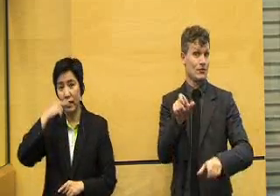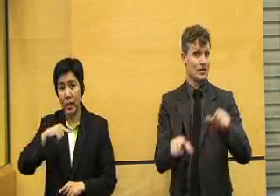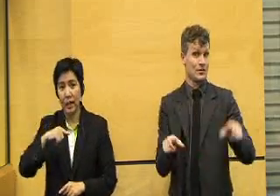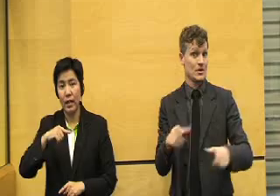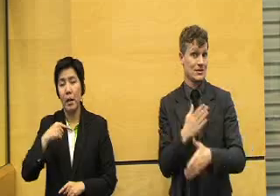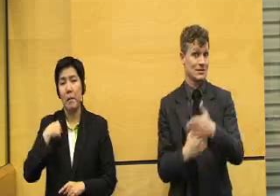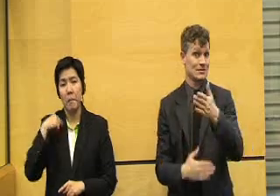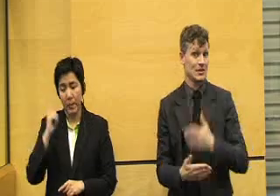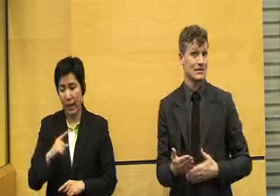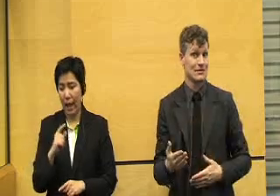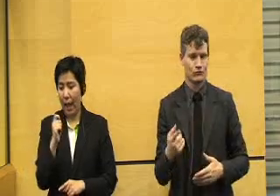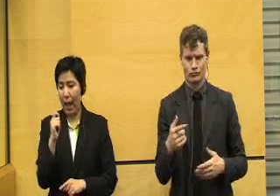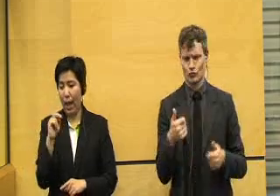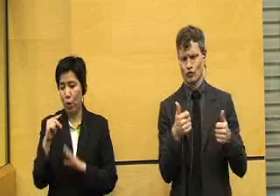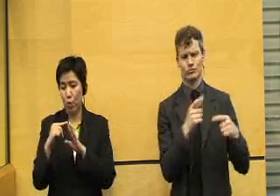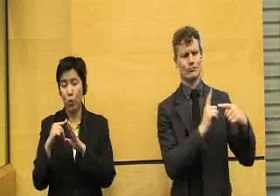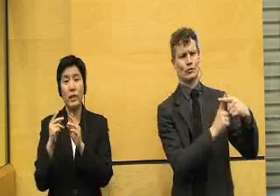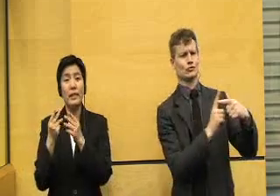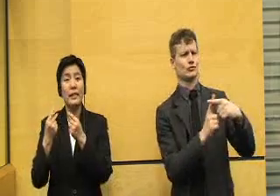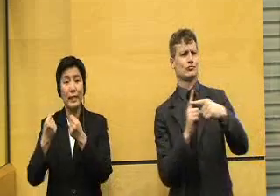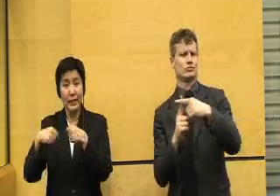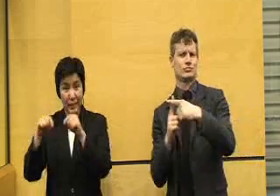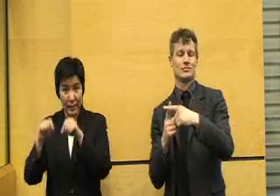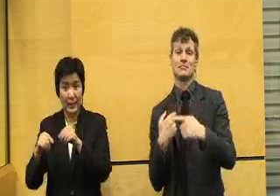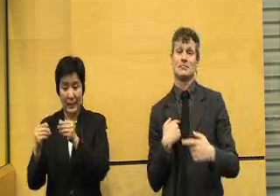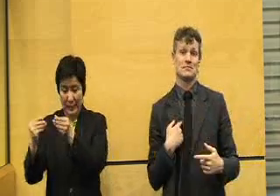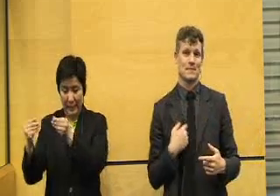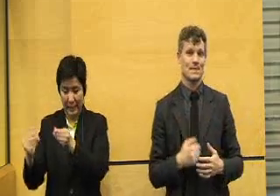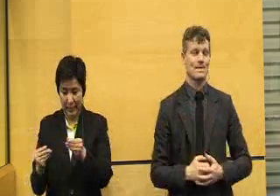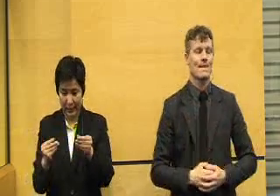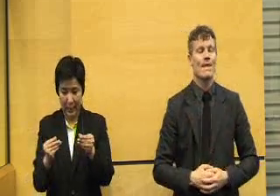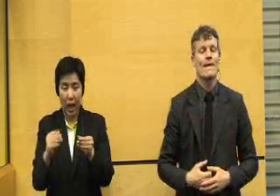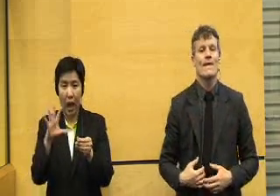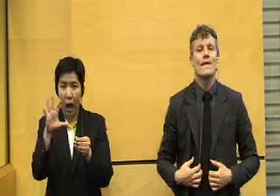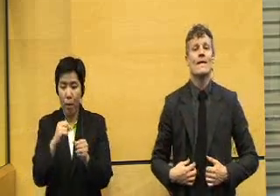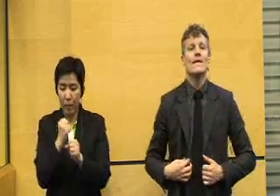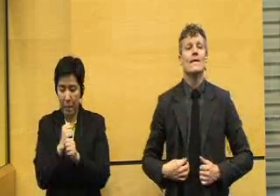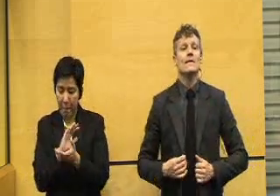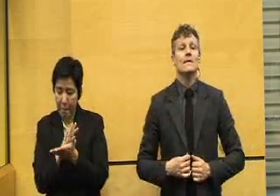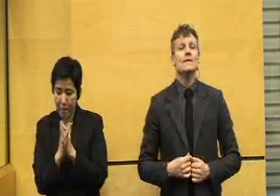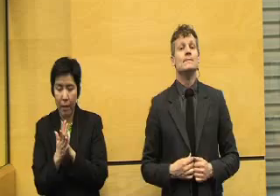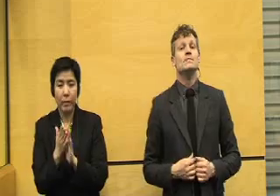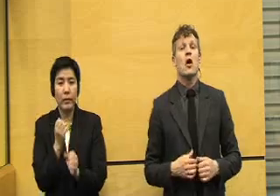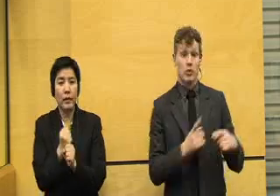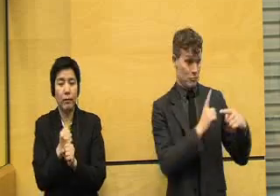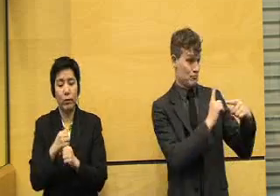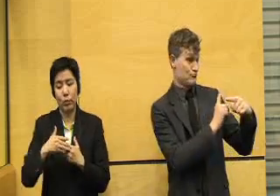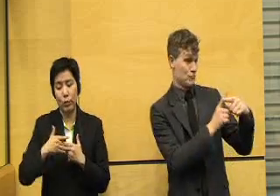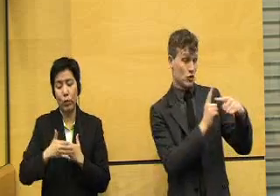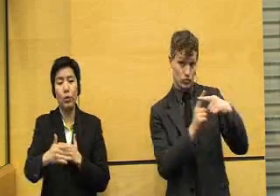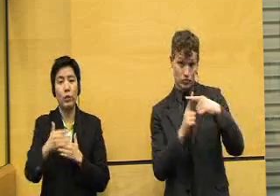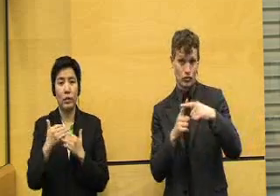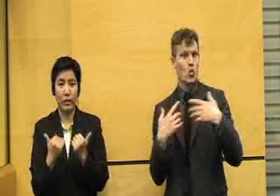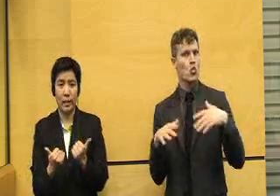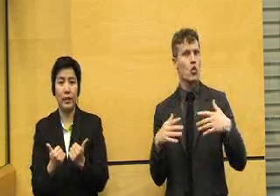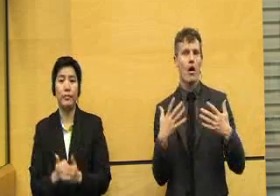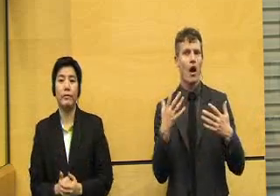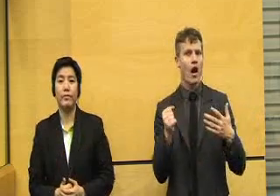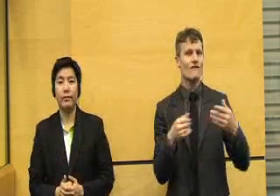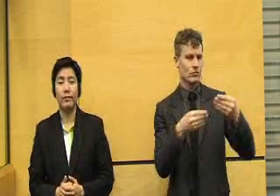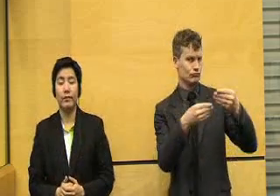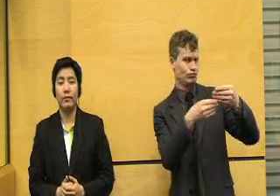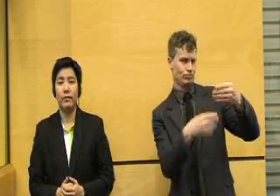examples. I will not be able to list them all here, but they will be duly acknowledged through